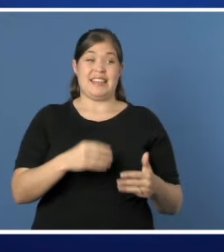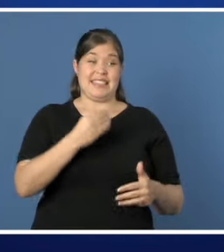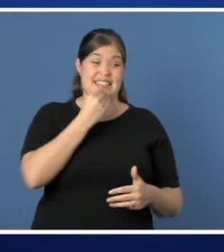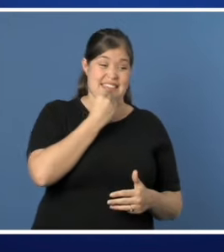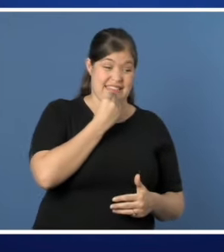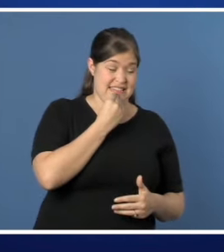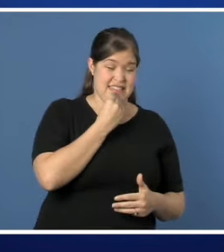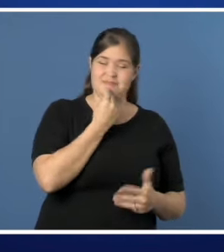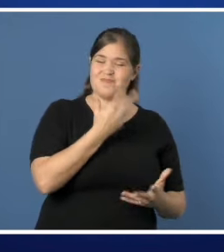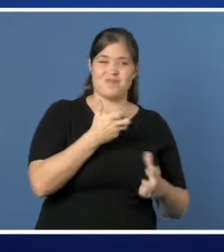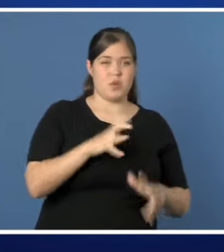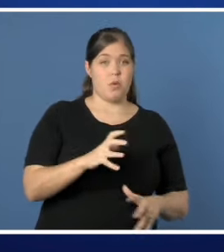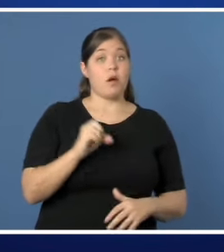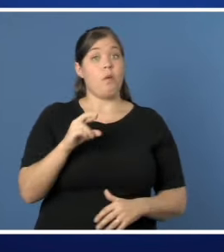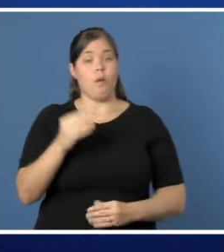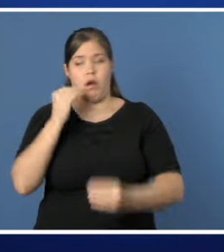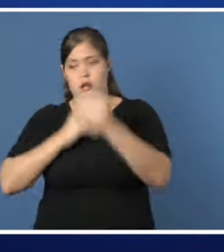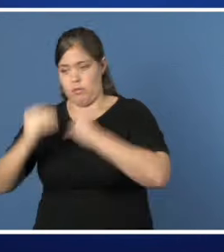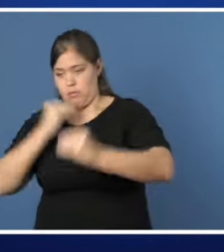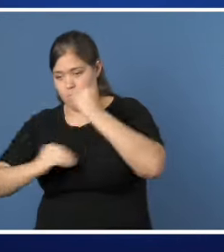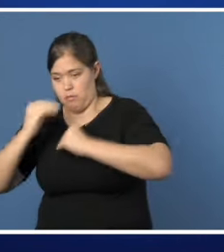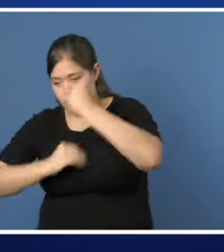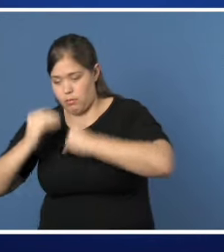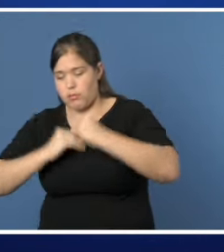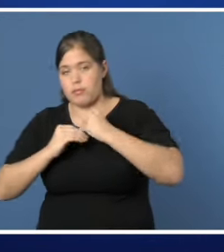Loss or increase in appetite